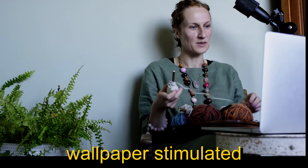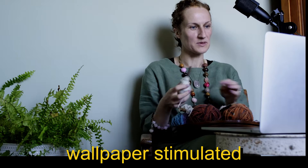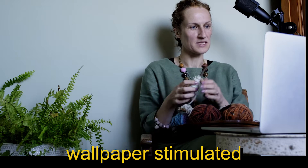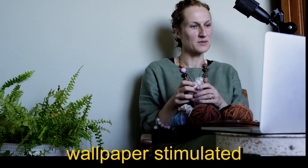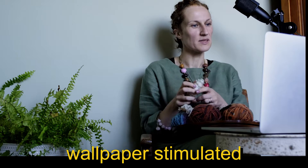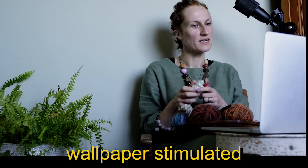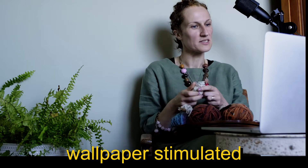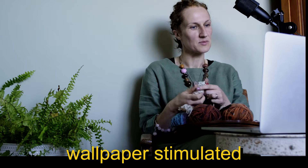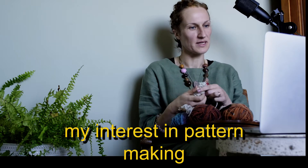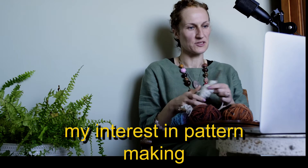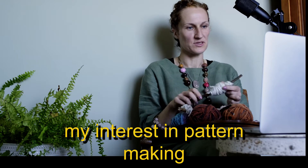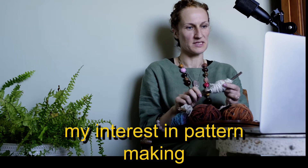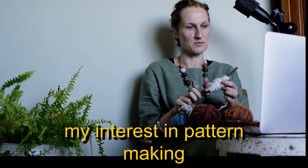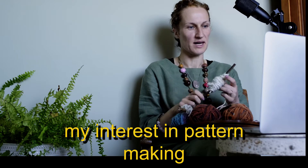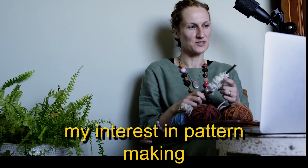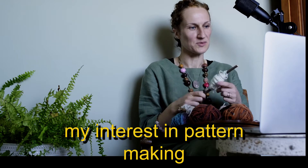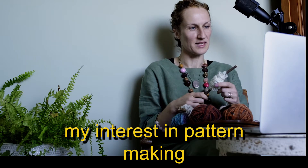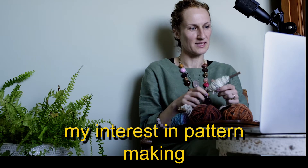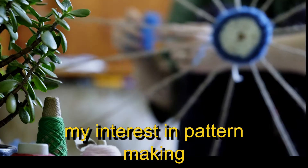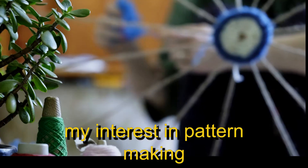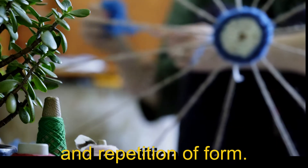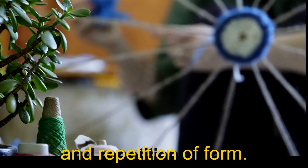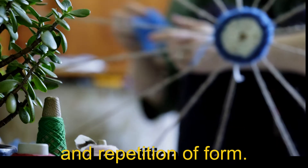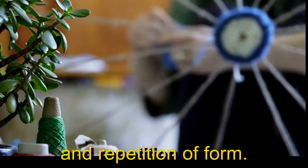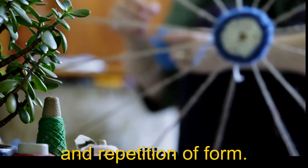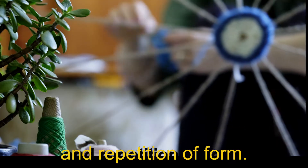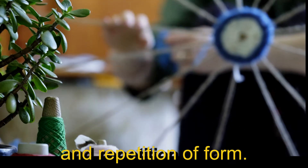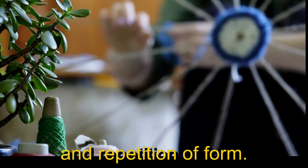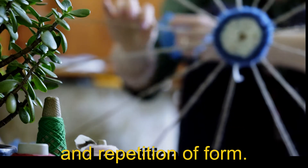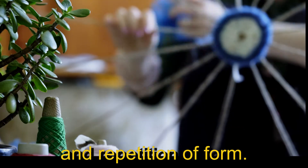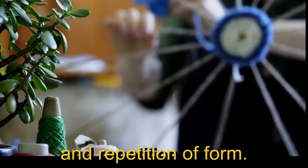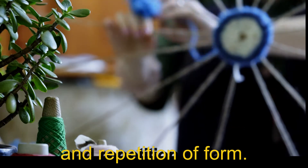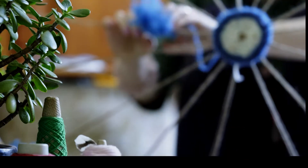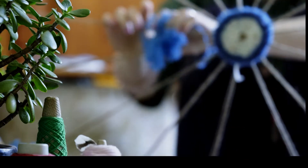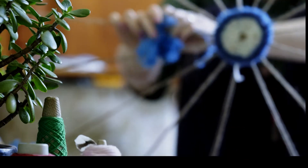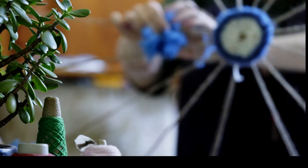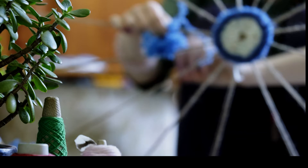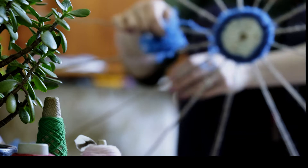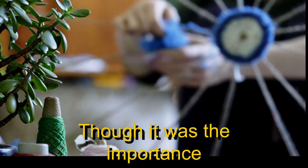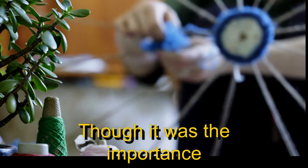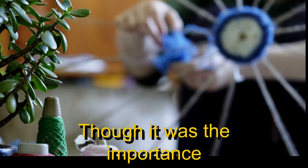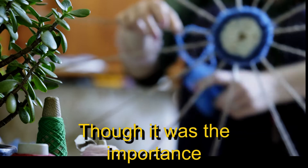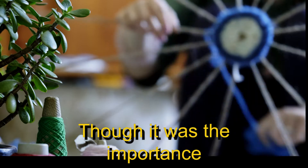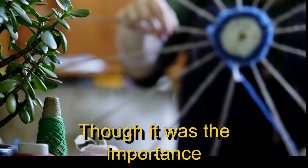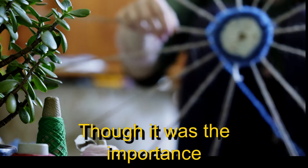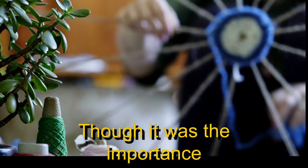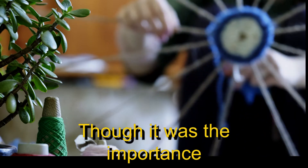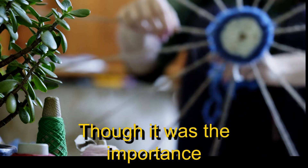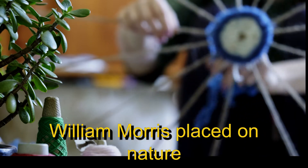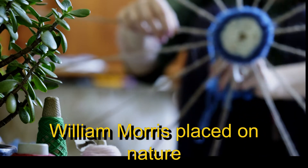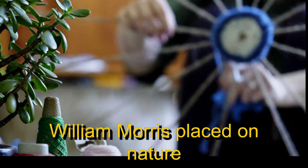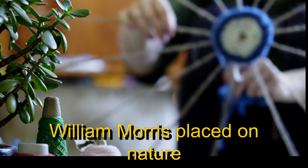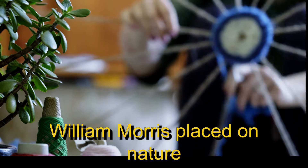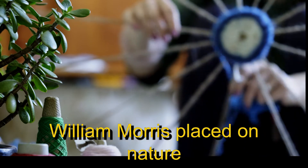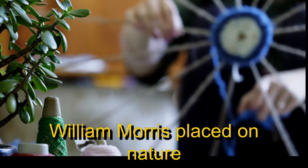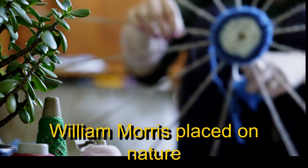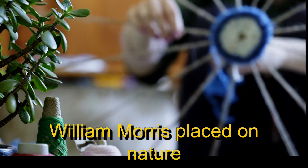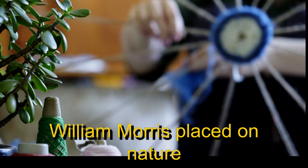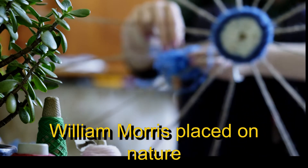wallpaper stimulated my interest in pattern making and repetition of form. Though it was the importance William Morris placed on nature